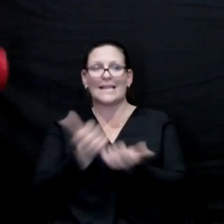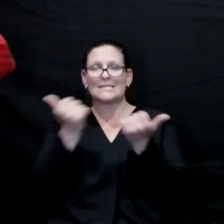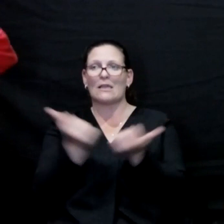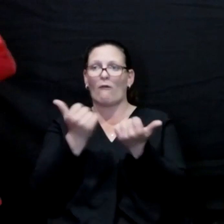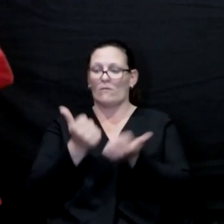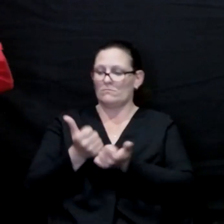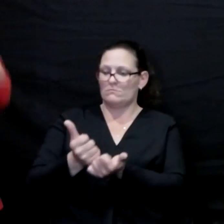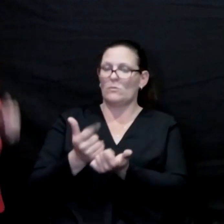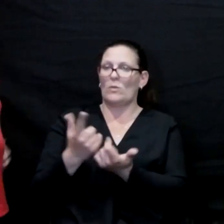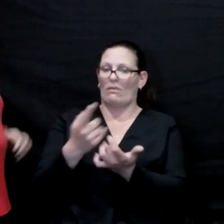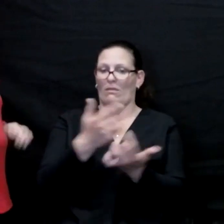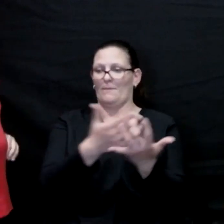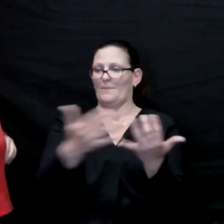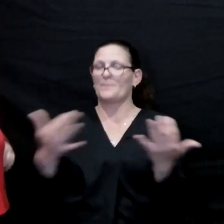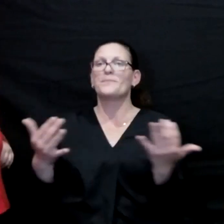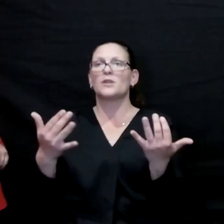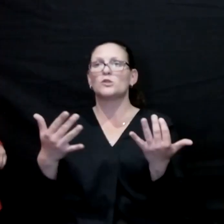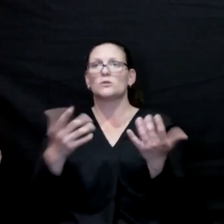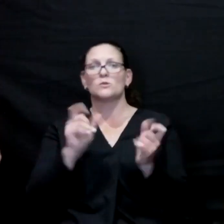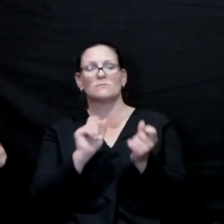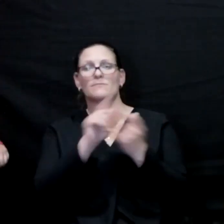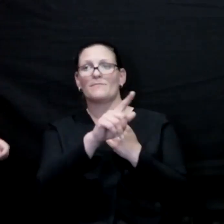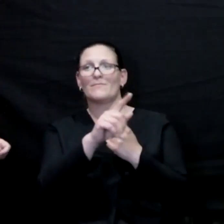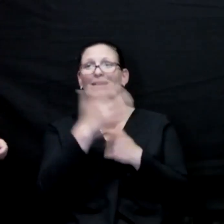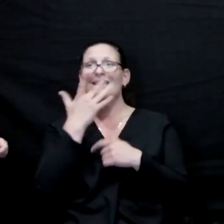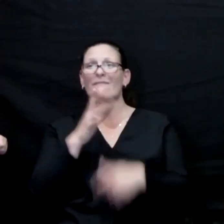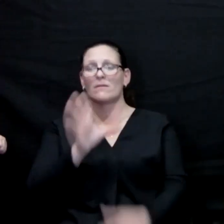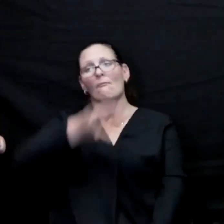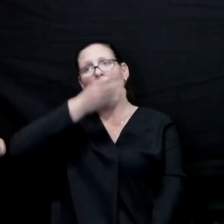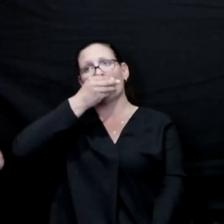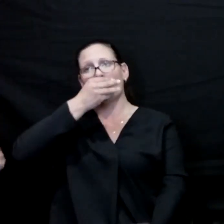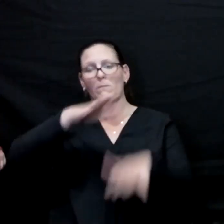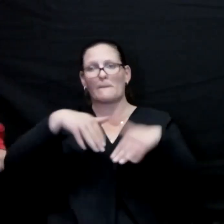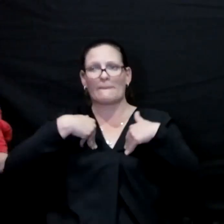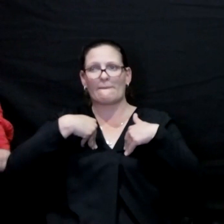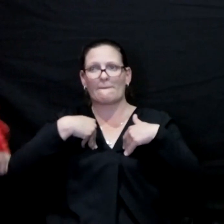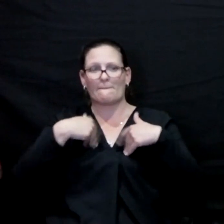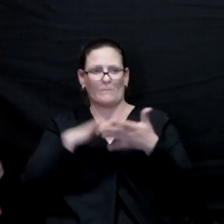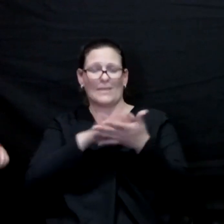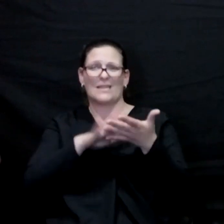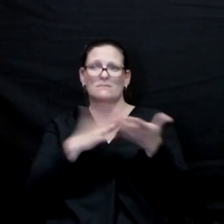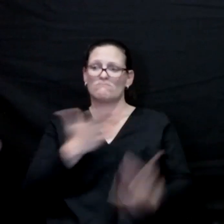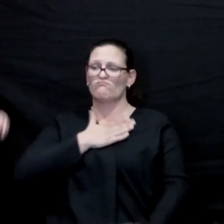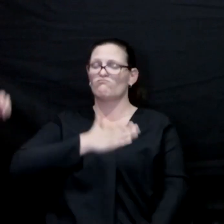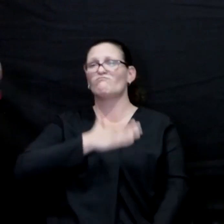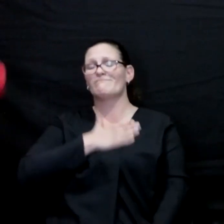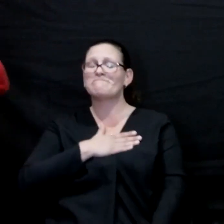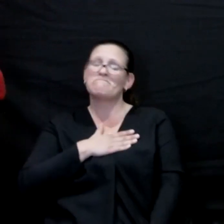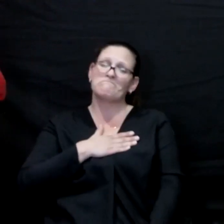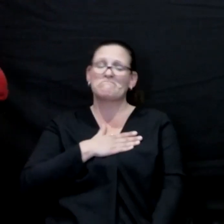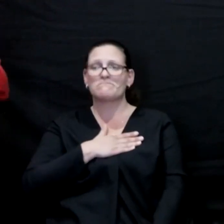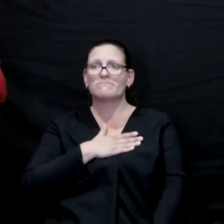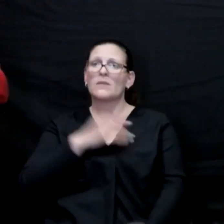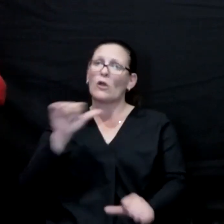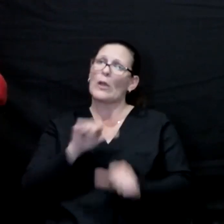outcome. If we say nothing, it's like saying, oh, that's okay, all right, I don't need it,